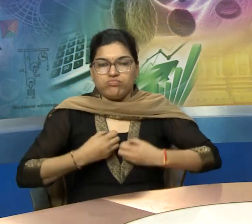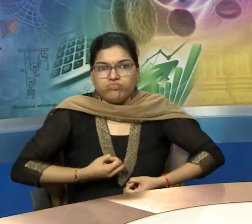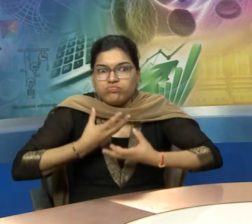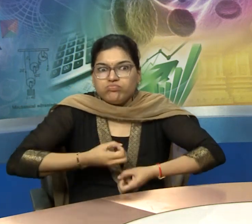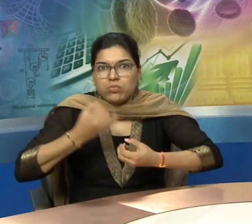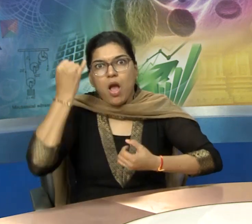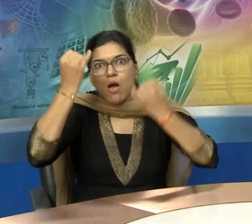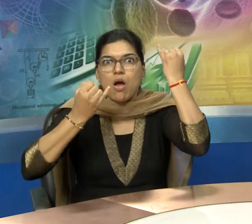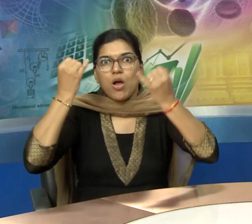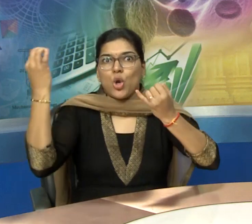individual.